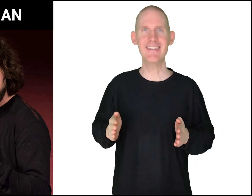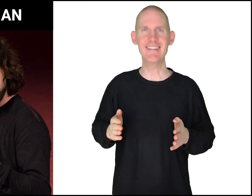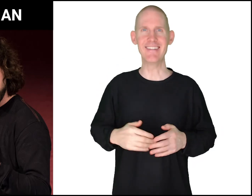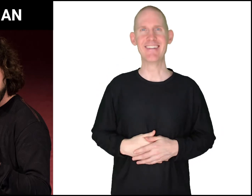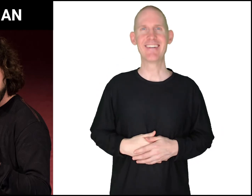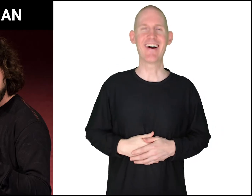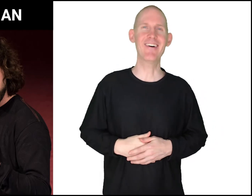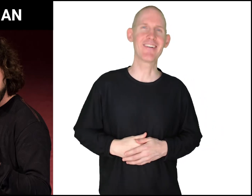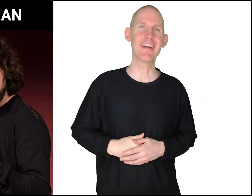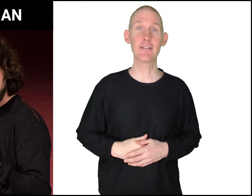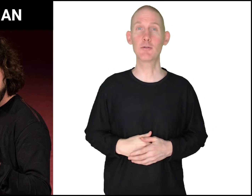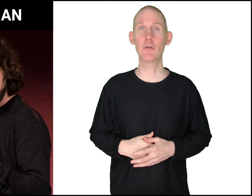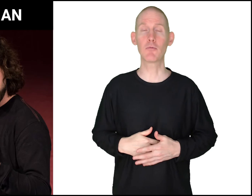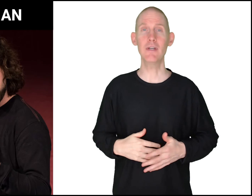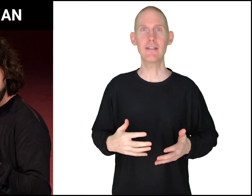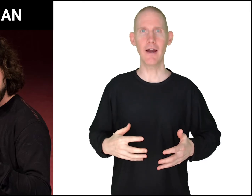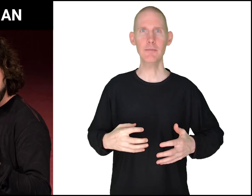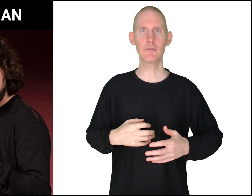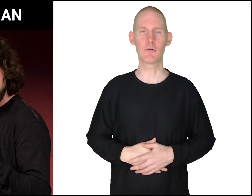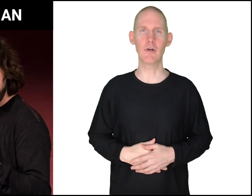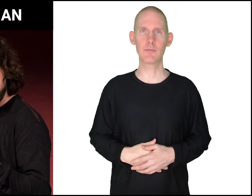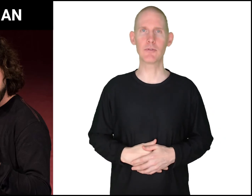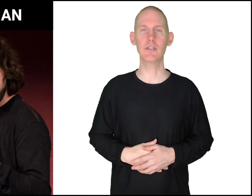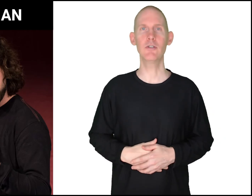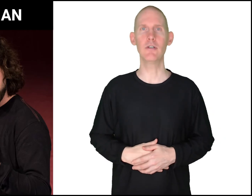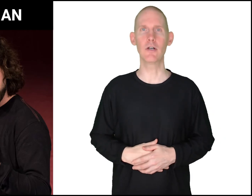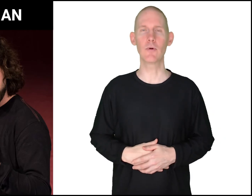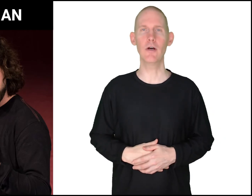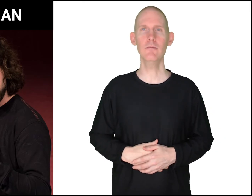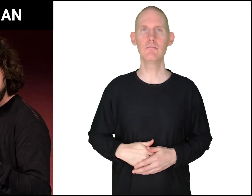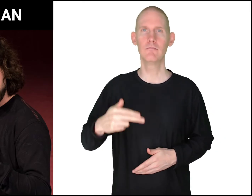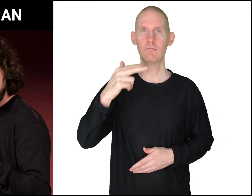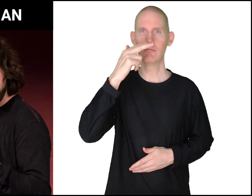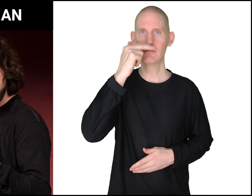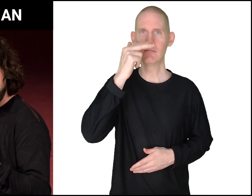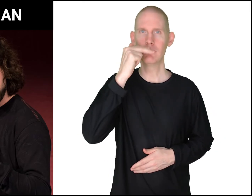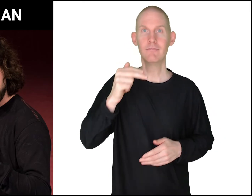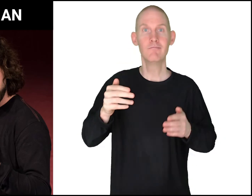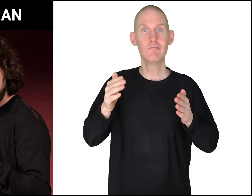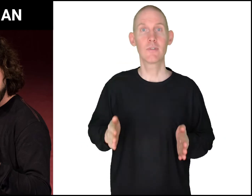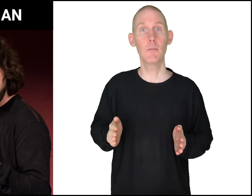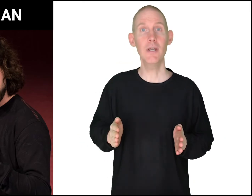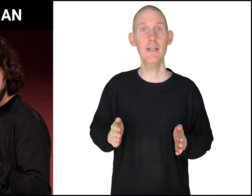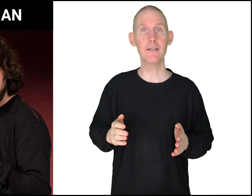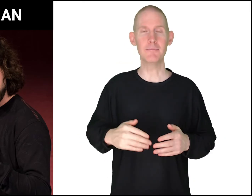comedian. All right, let's do it 3 times from the rest position. Here we go. Comedian,